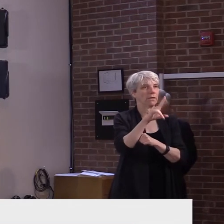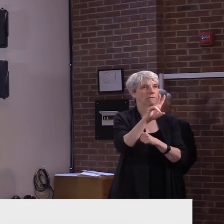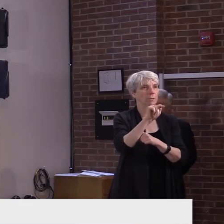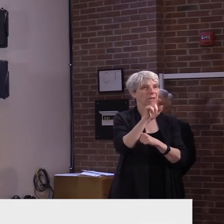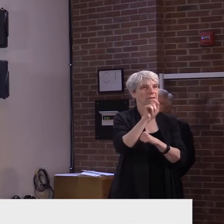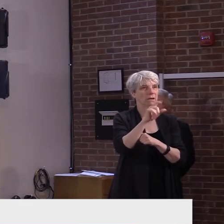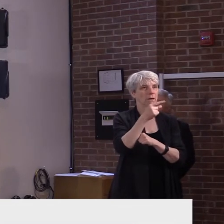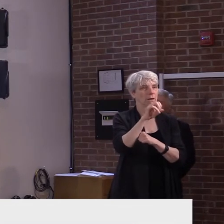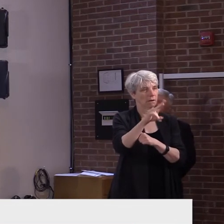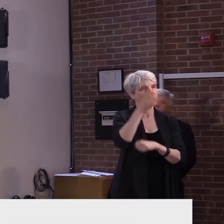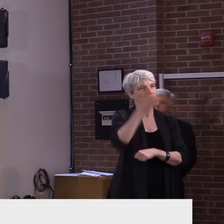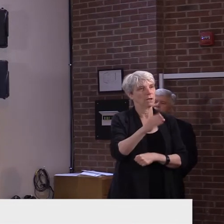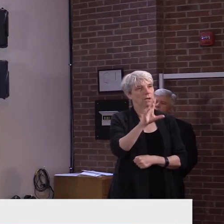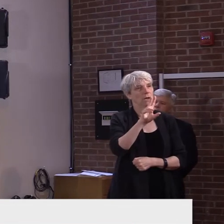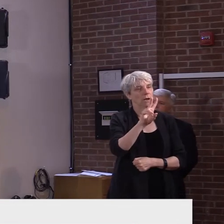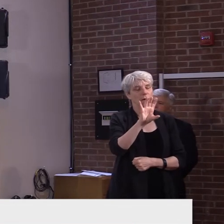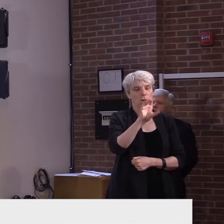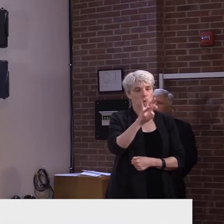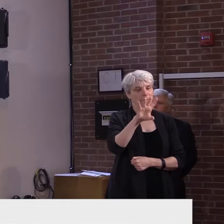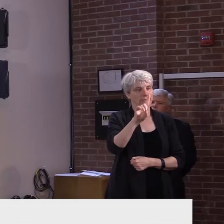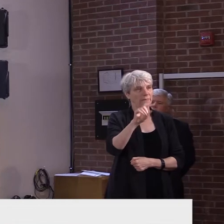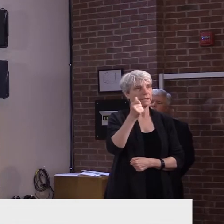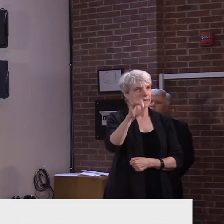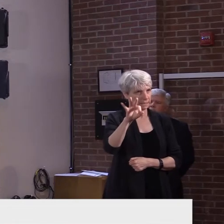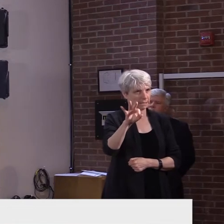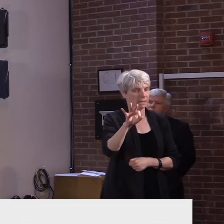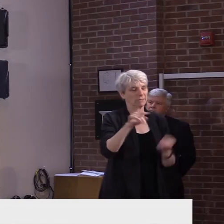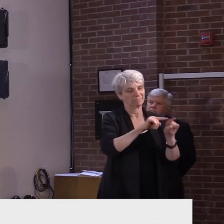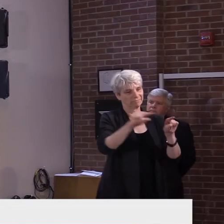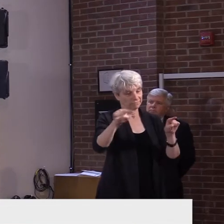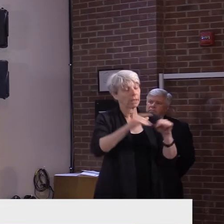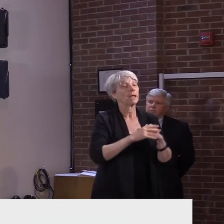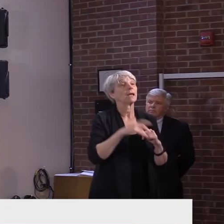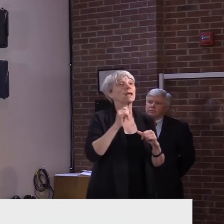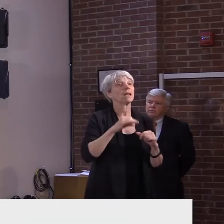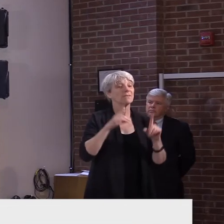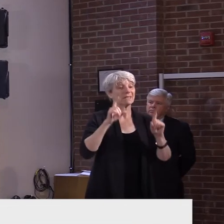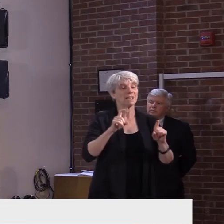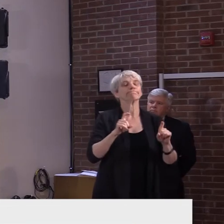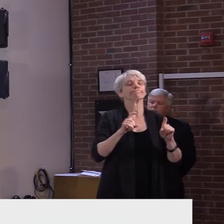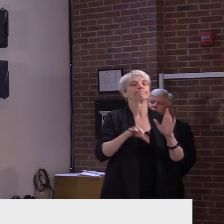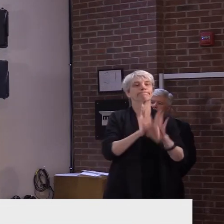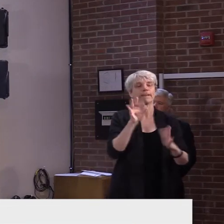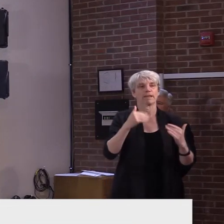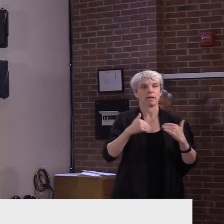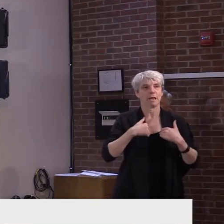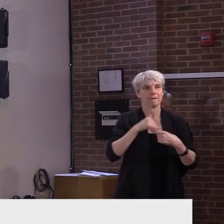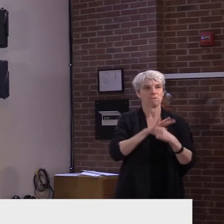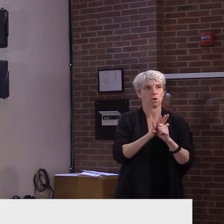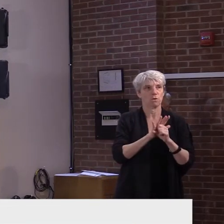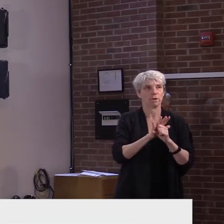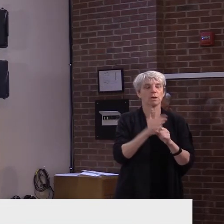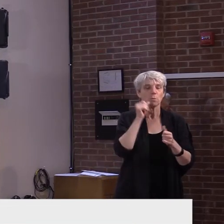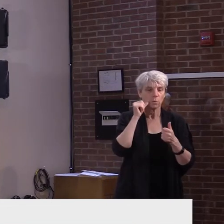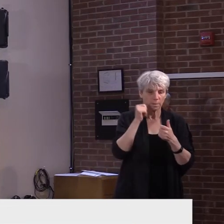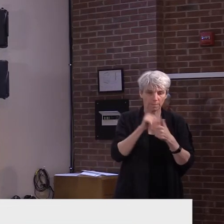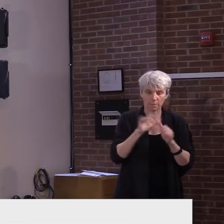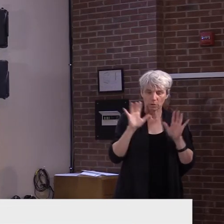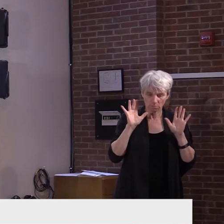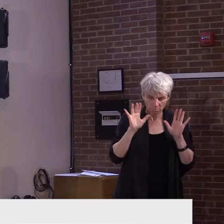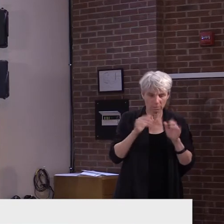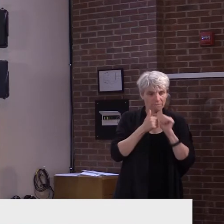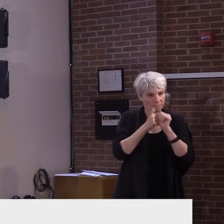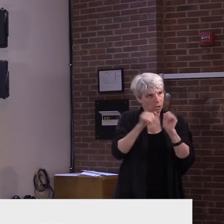healthvermont.gov/COVID-19. If you do get tested and are positive, please make sure to follow the appropriate guidance as soon as you get your